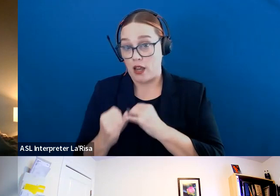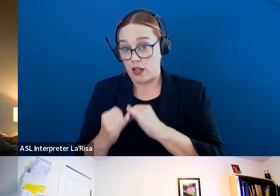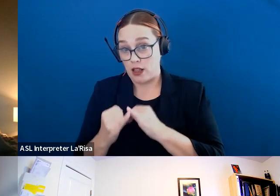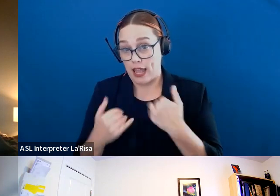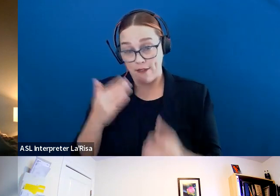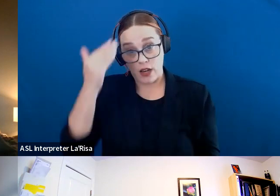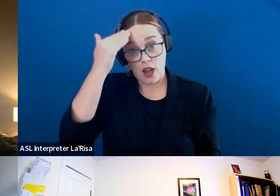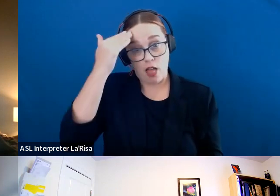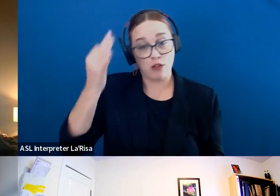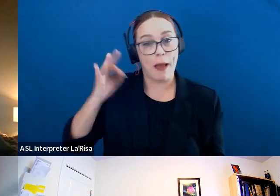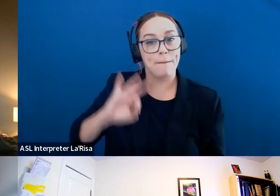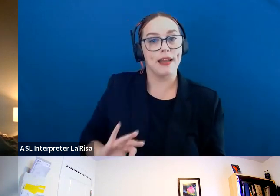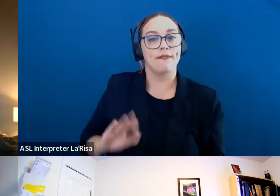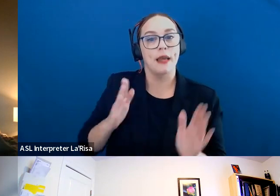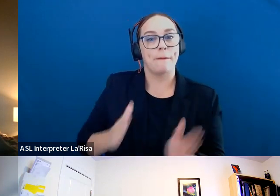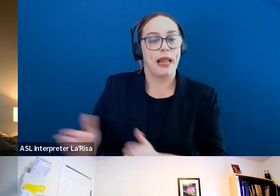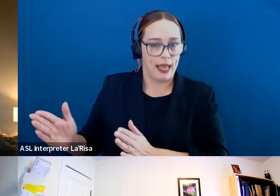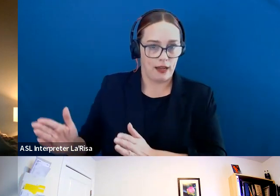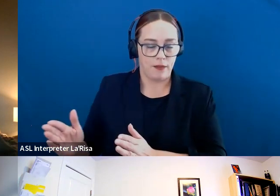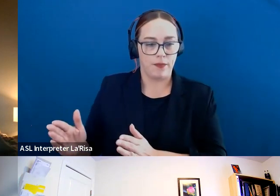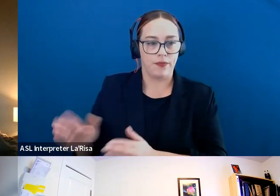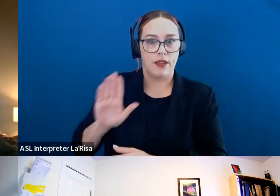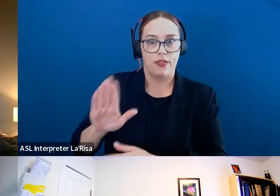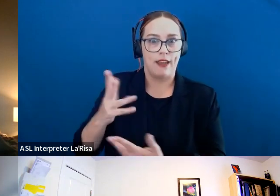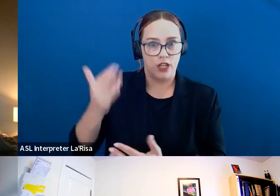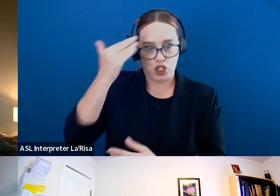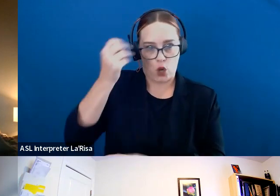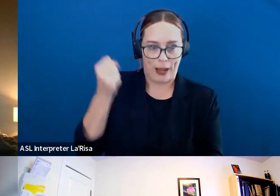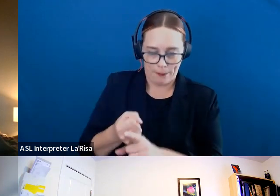about benefits planning, because they know the impact of